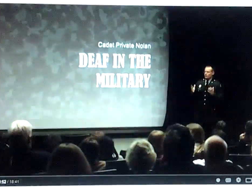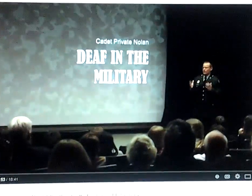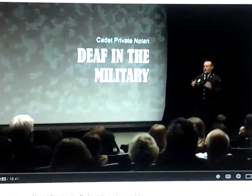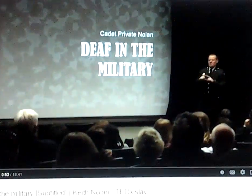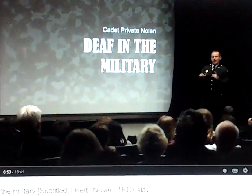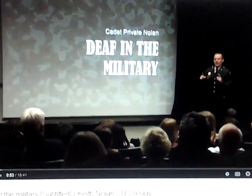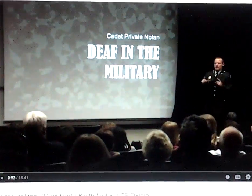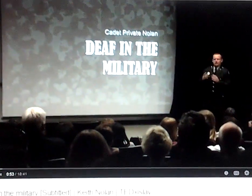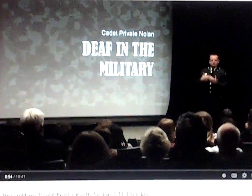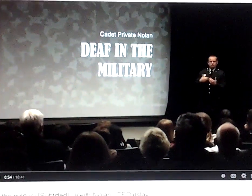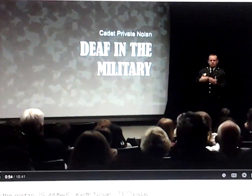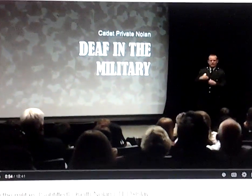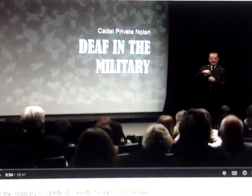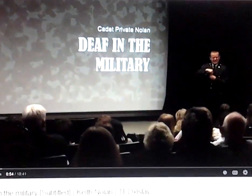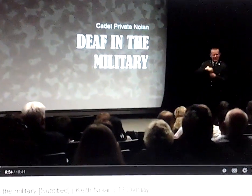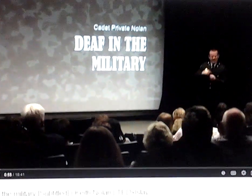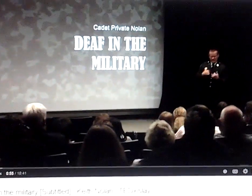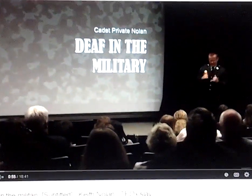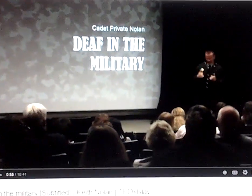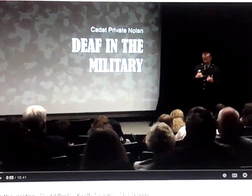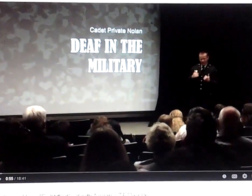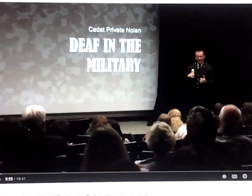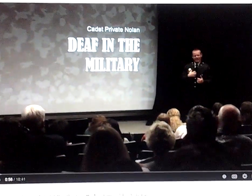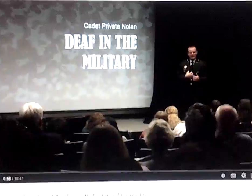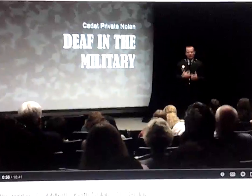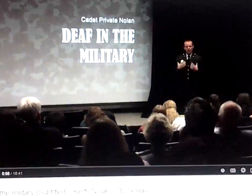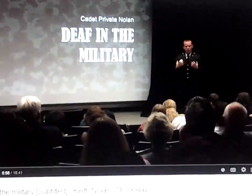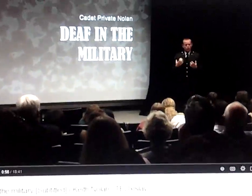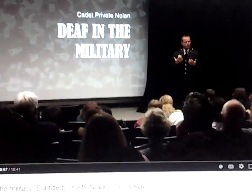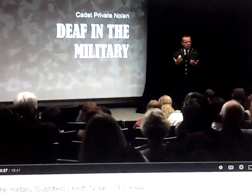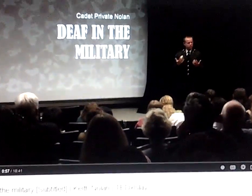But I can't join because I'm deaf.